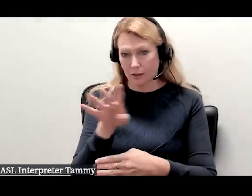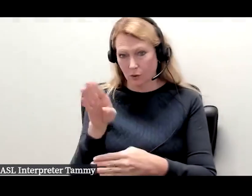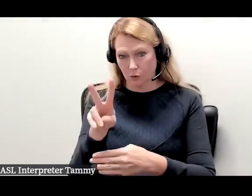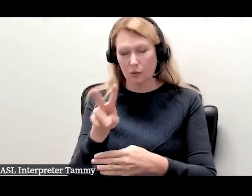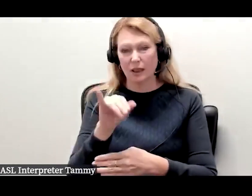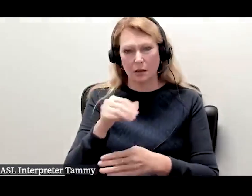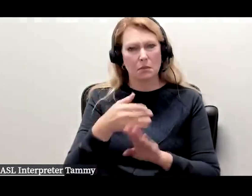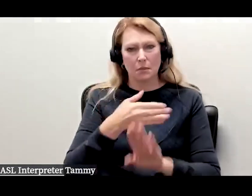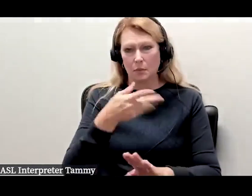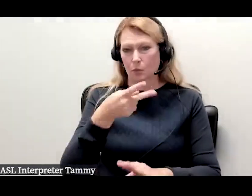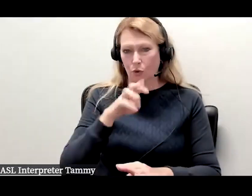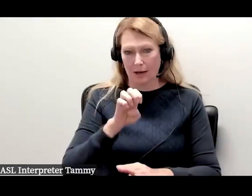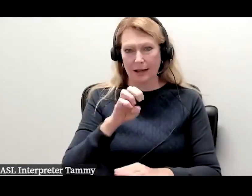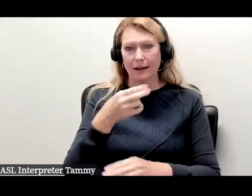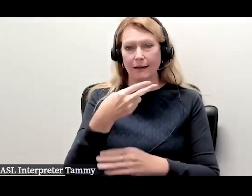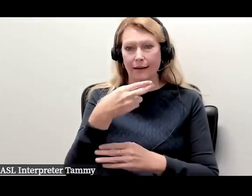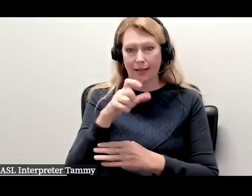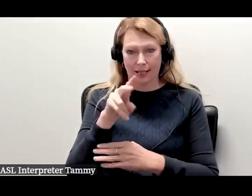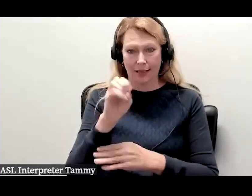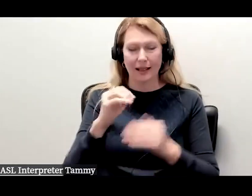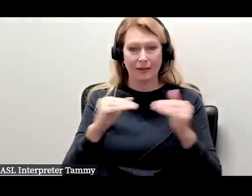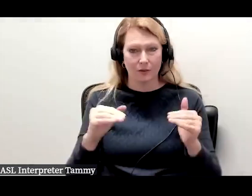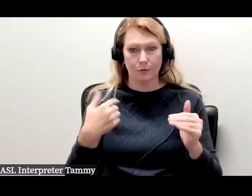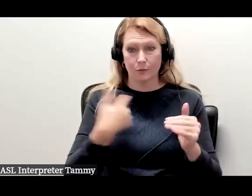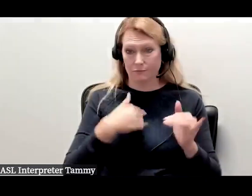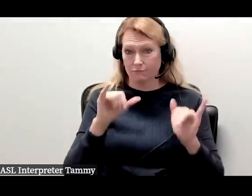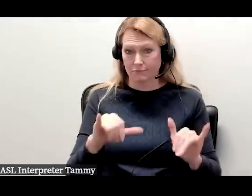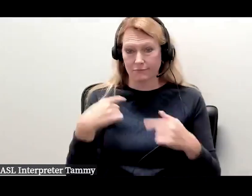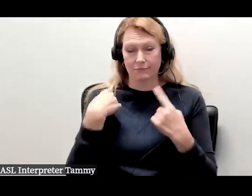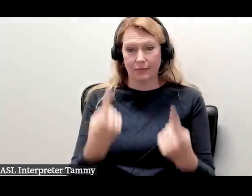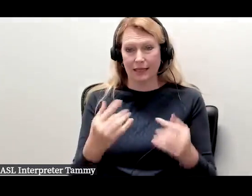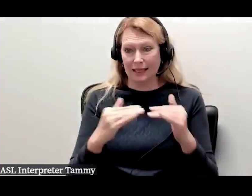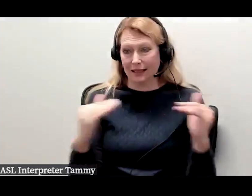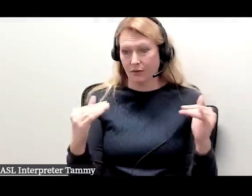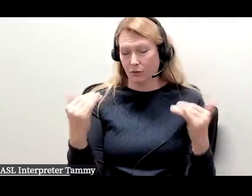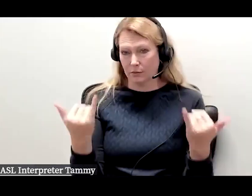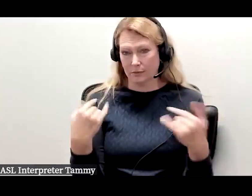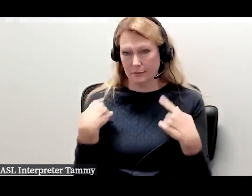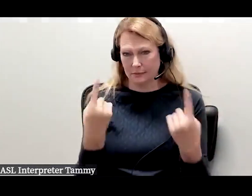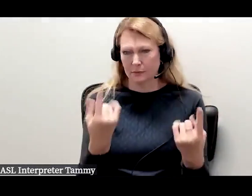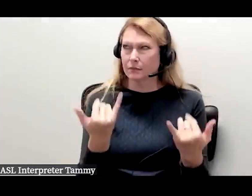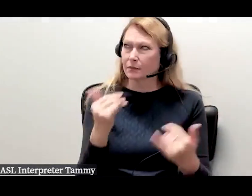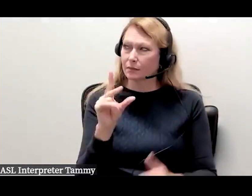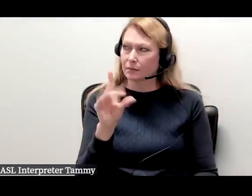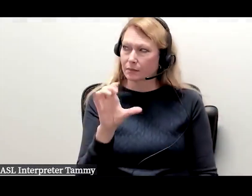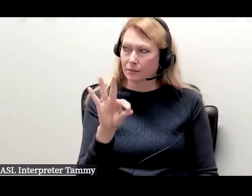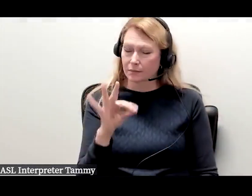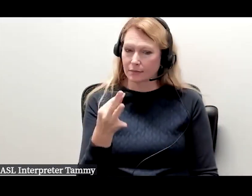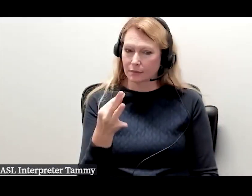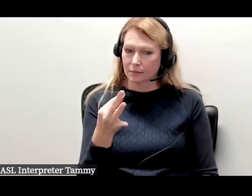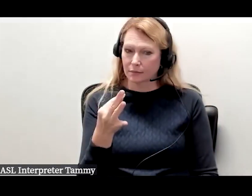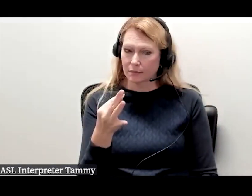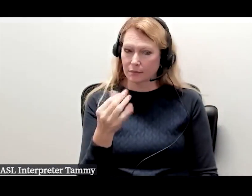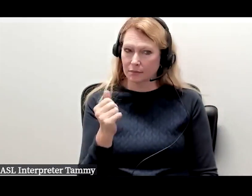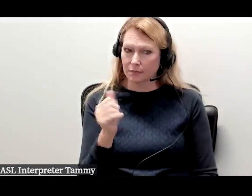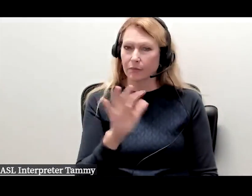pre-Helene levels. And we have been at that level now for, what's today, December the 9th, a little